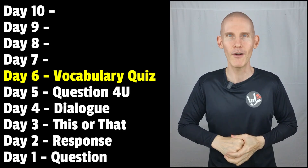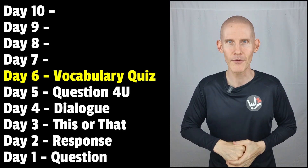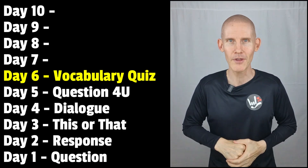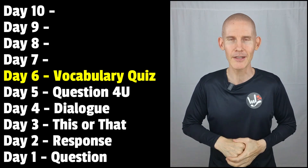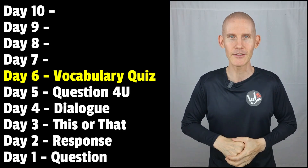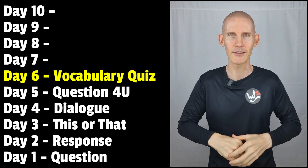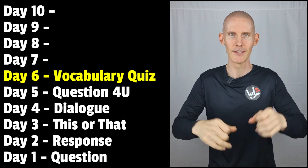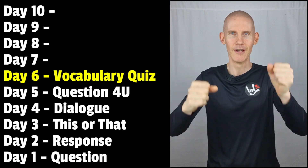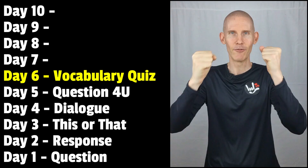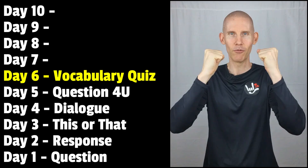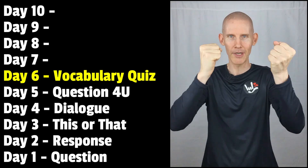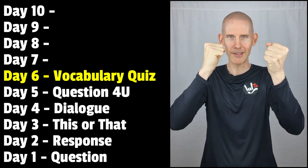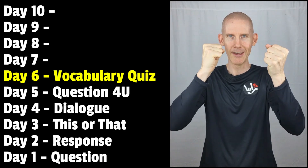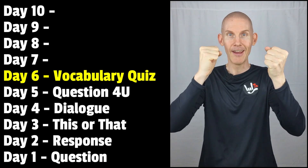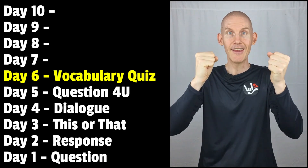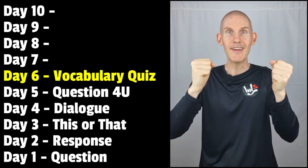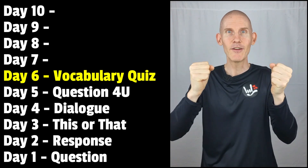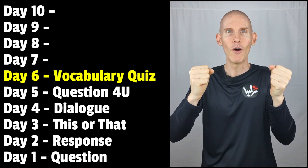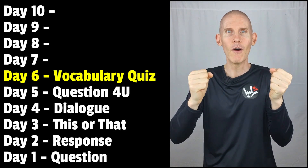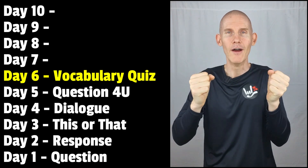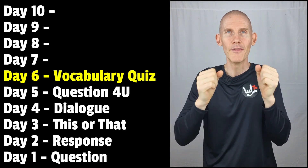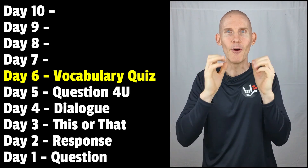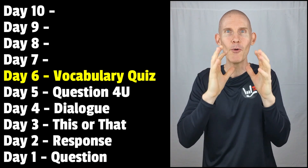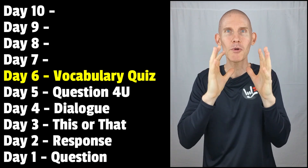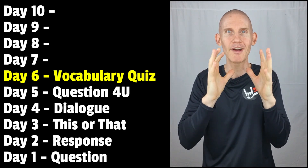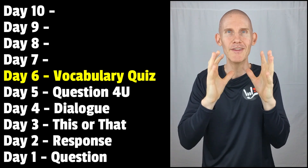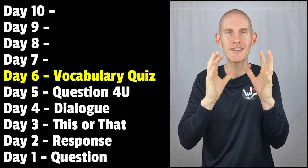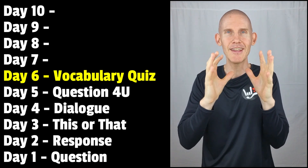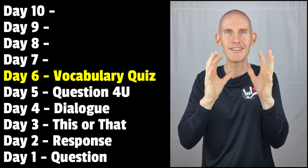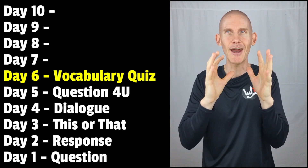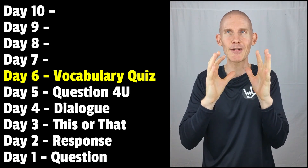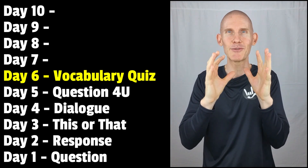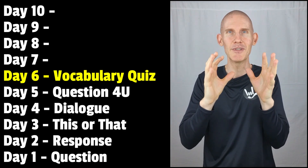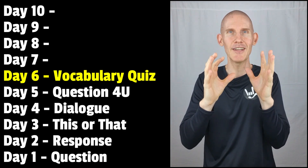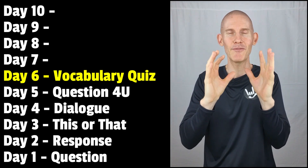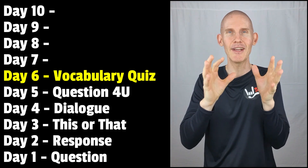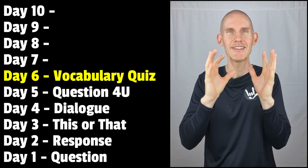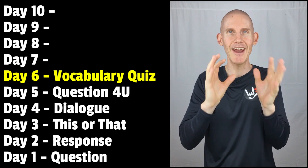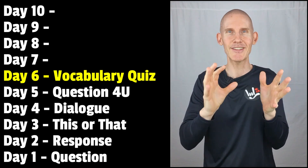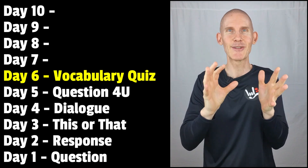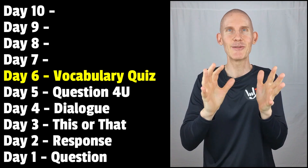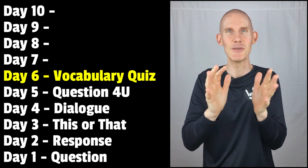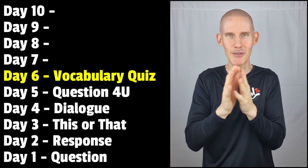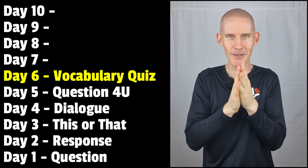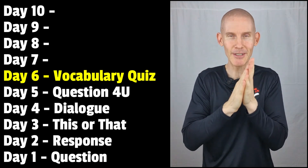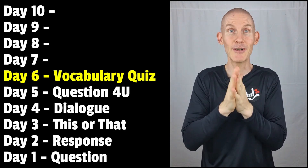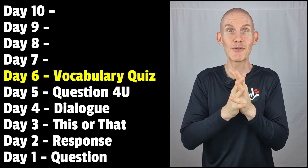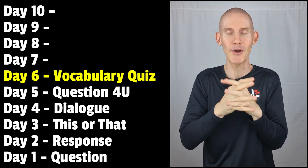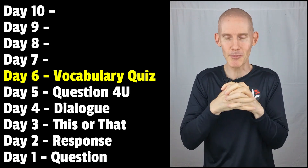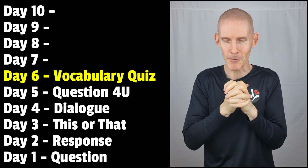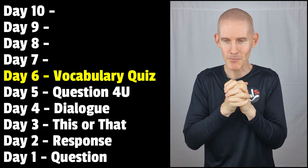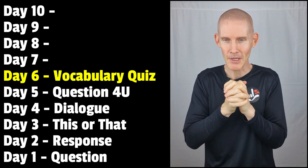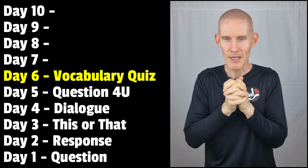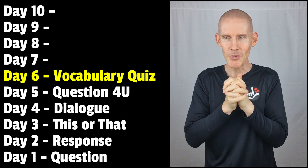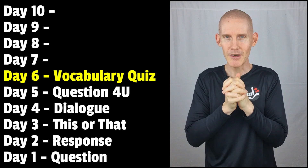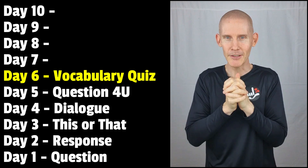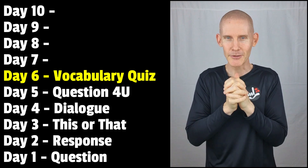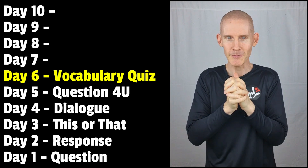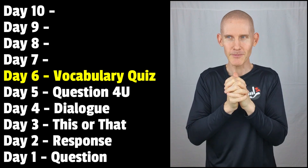of the answers. Right. And then, the homework on this day is actually fantastically incredible, because